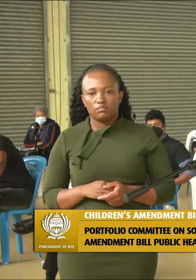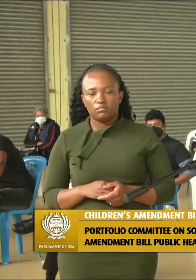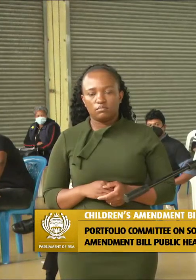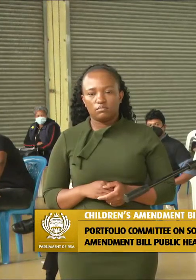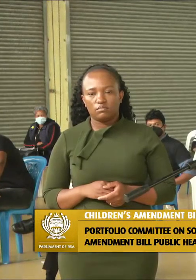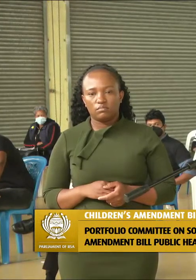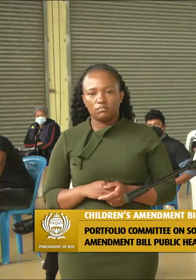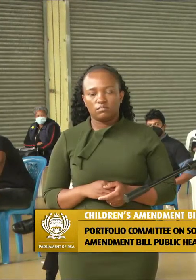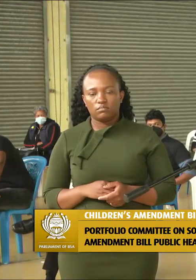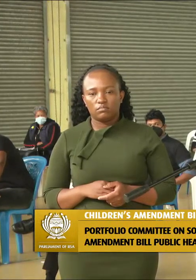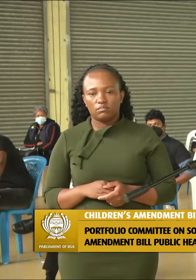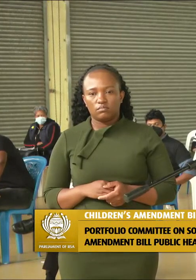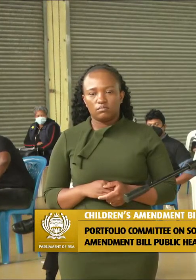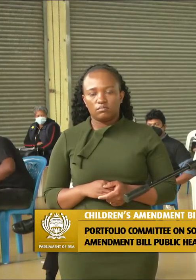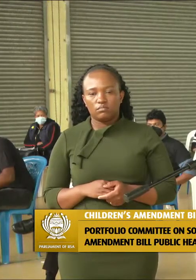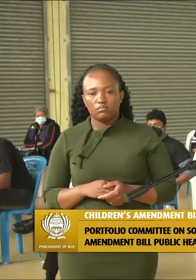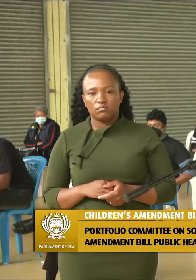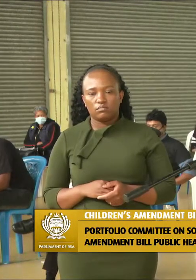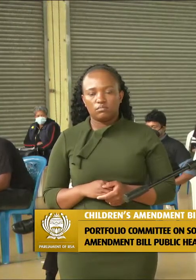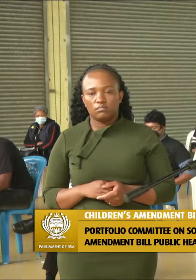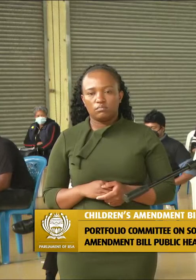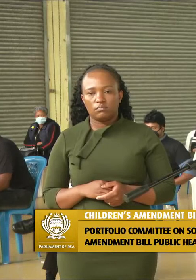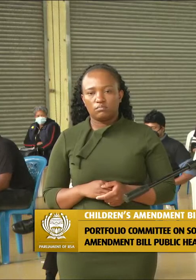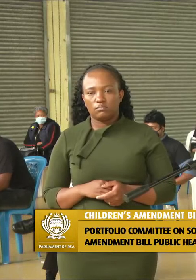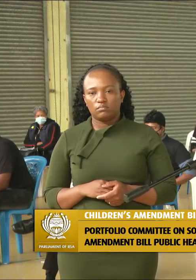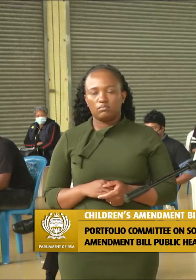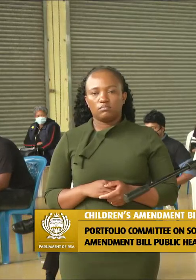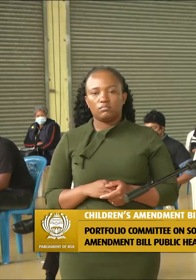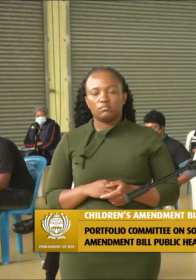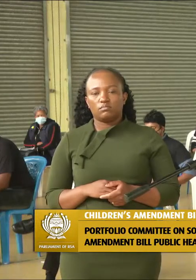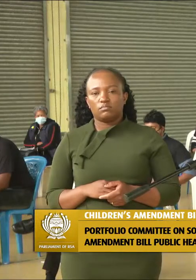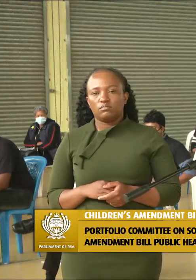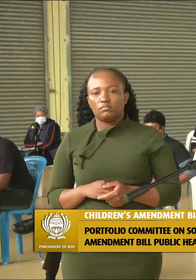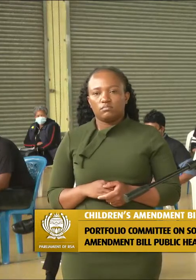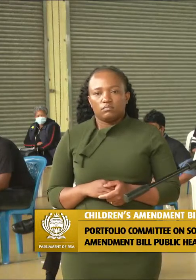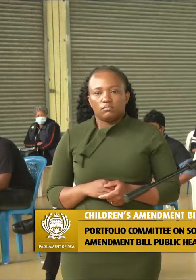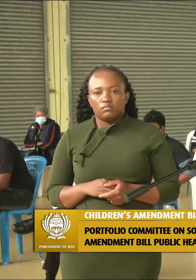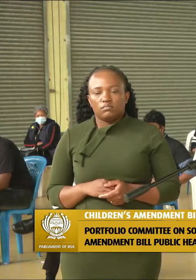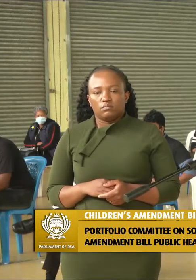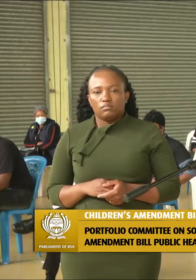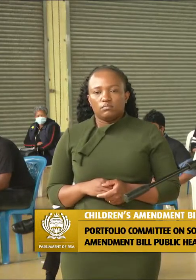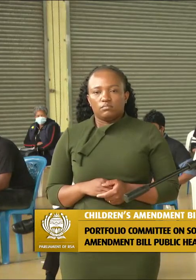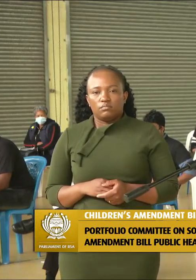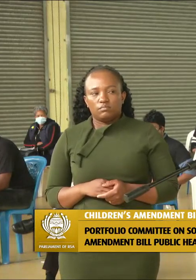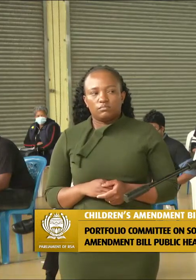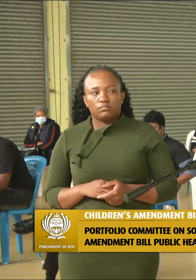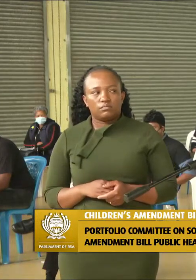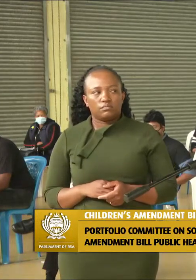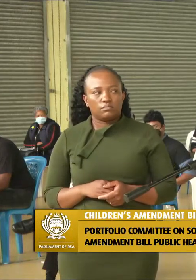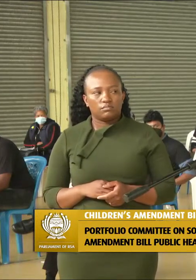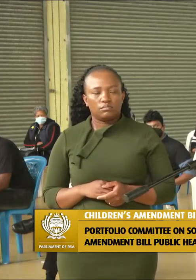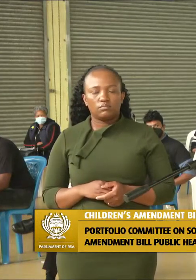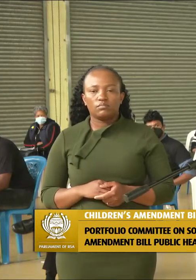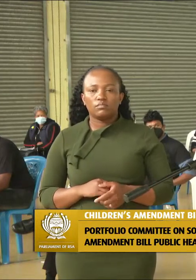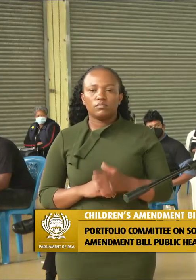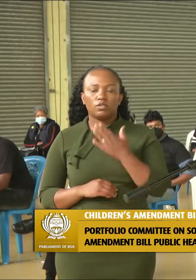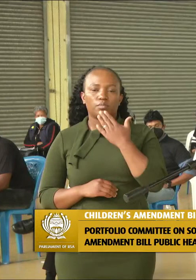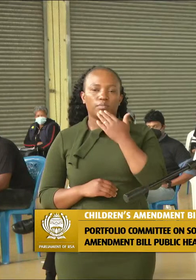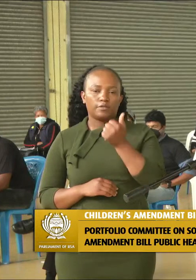and others, you don't even notice them quick enough that they have a disability. So besocela